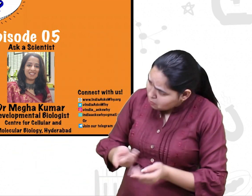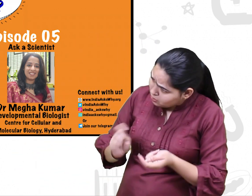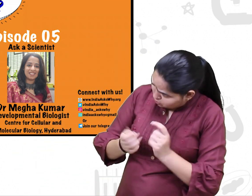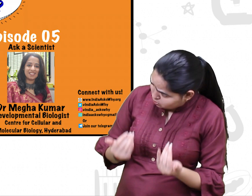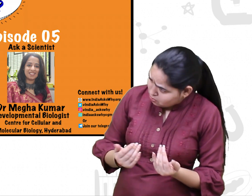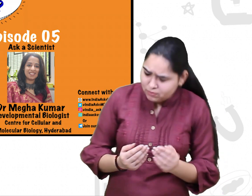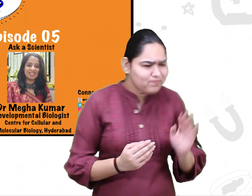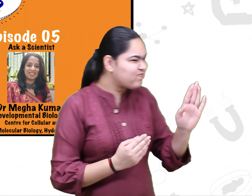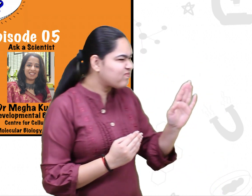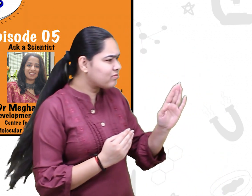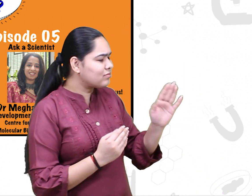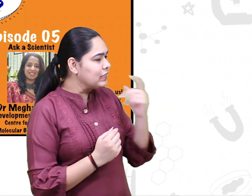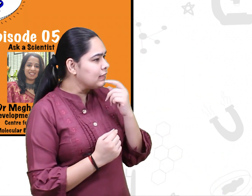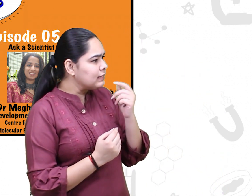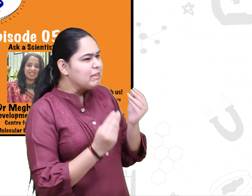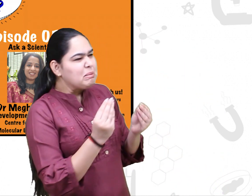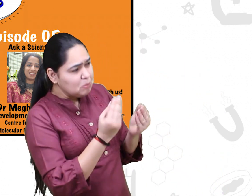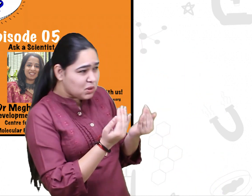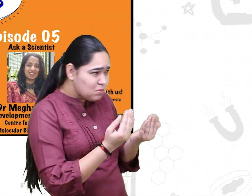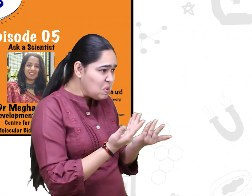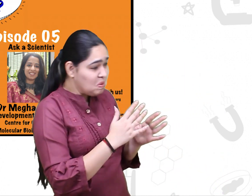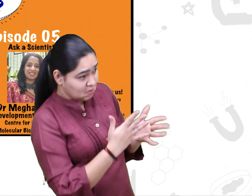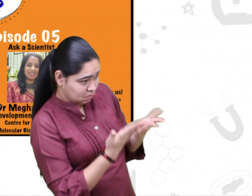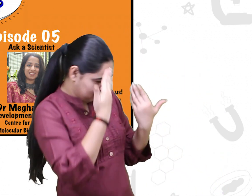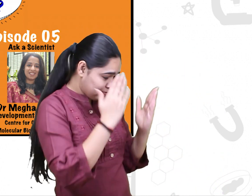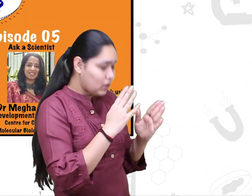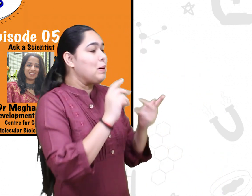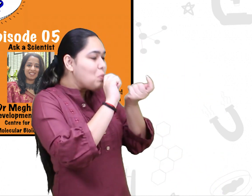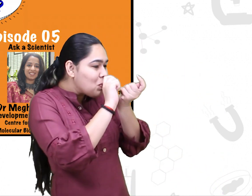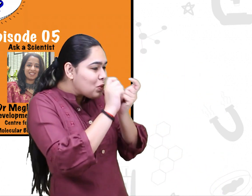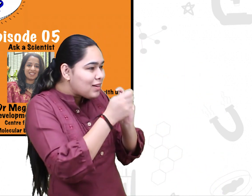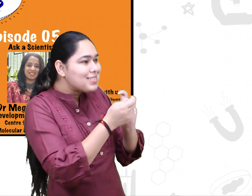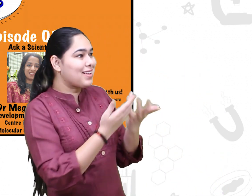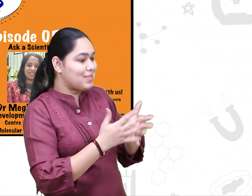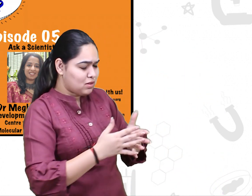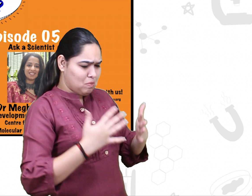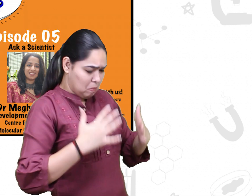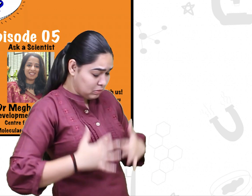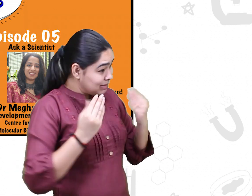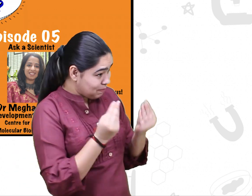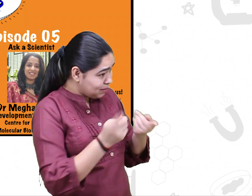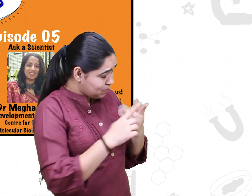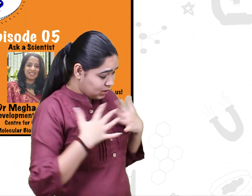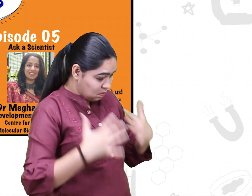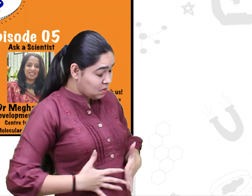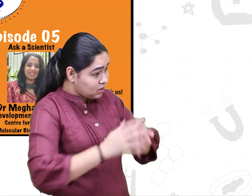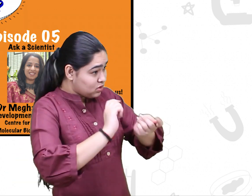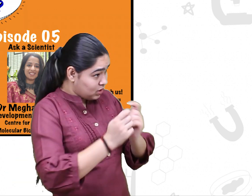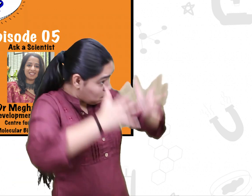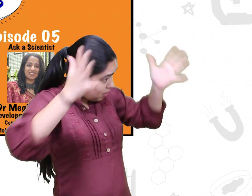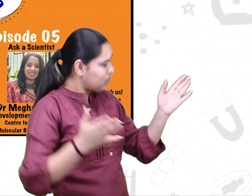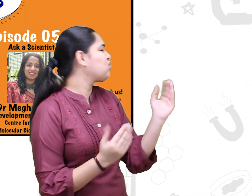can also be times when the mutations don't show up as big changes in the body. So, you mean that